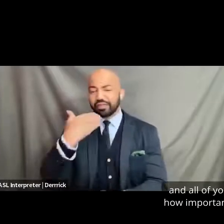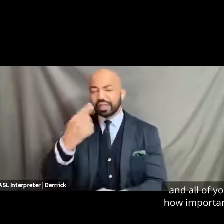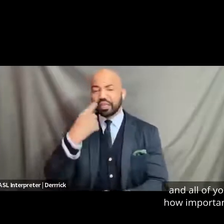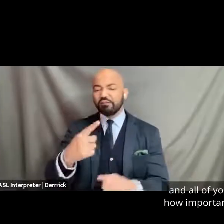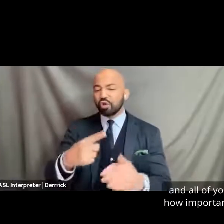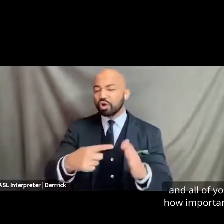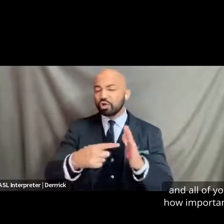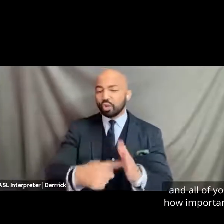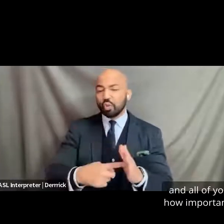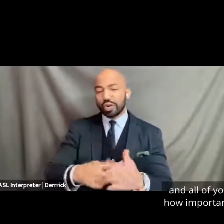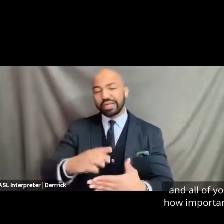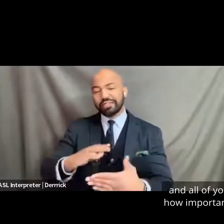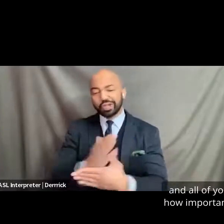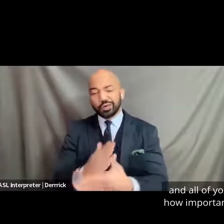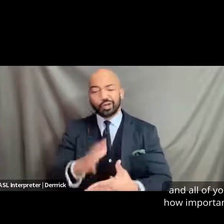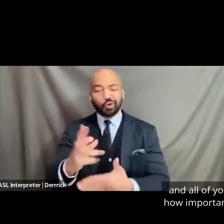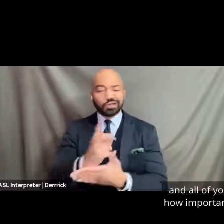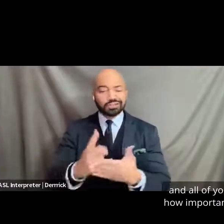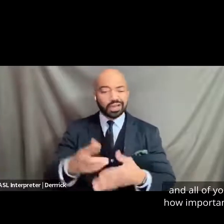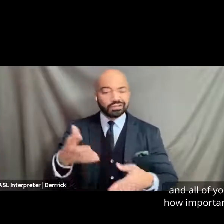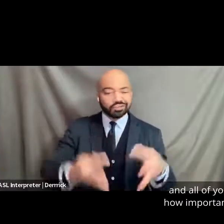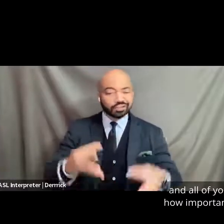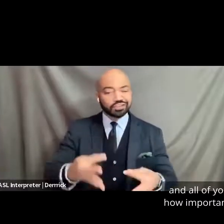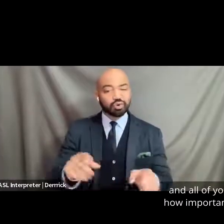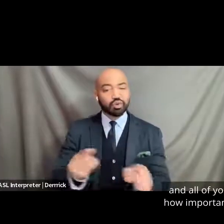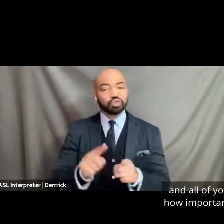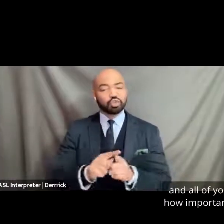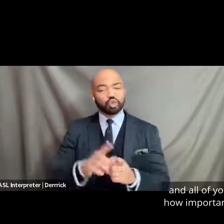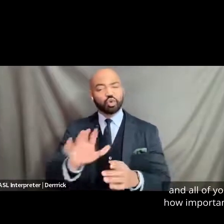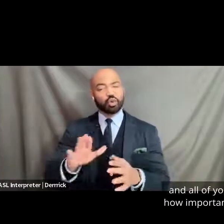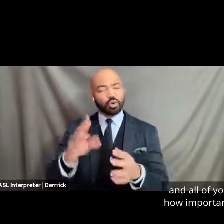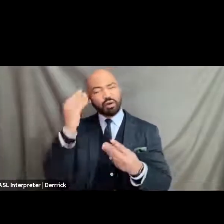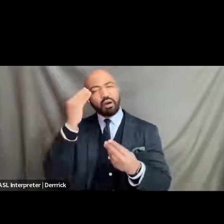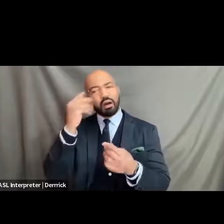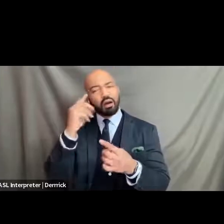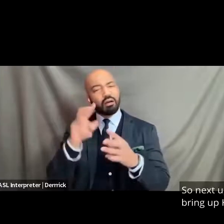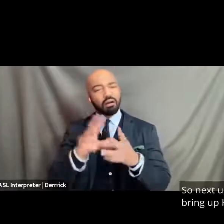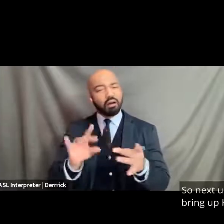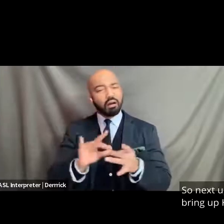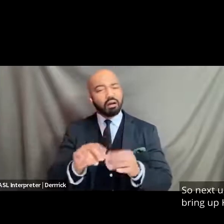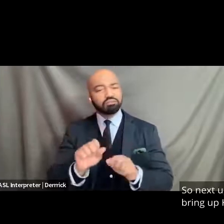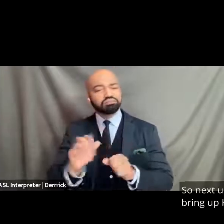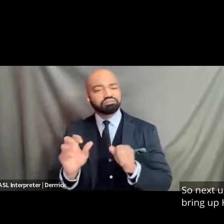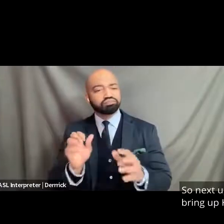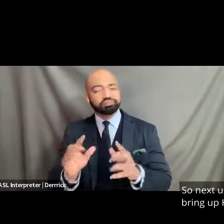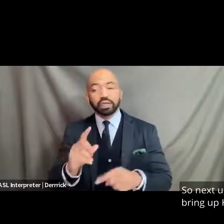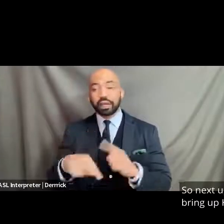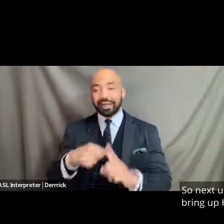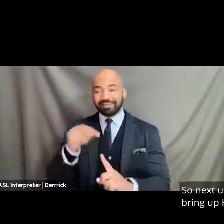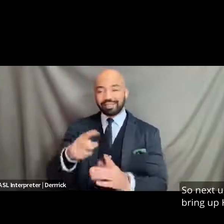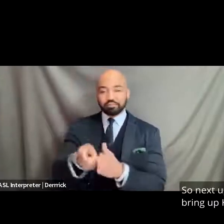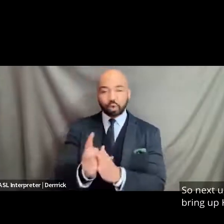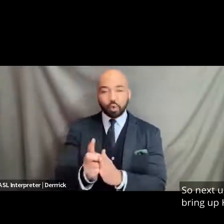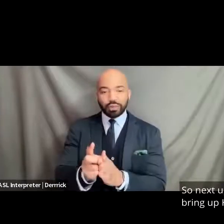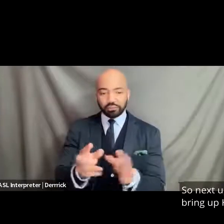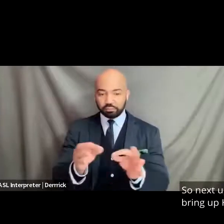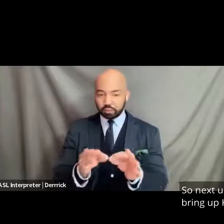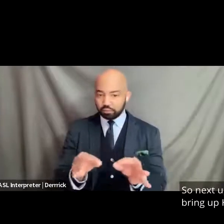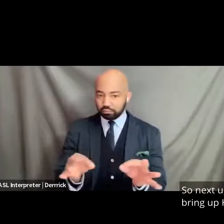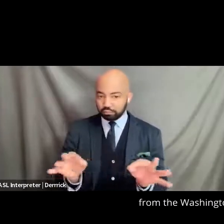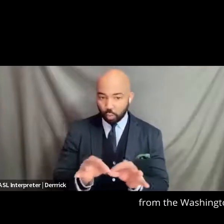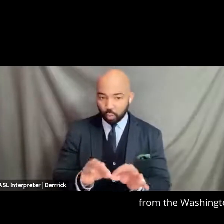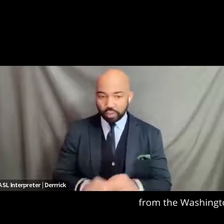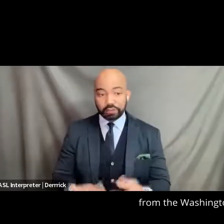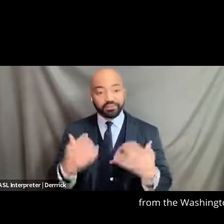your reflections on how important this moment is so next up i wanted to bring up caitlyn